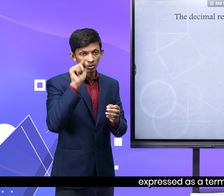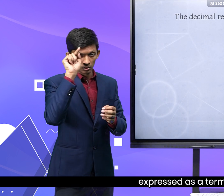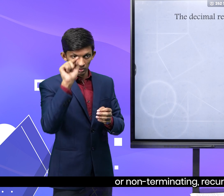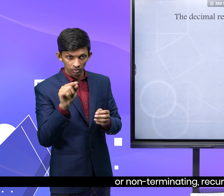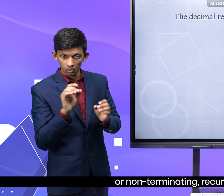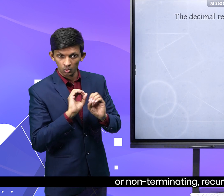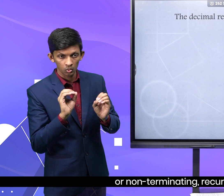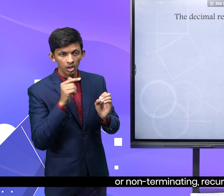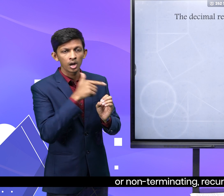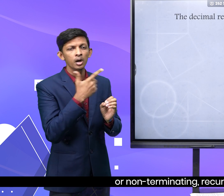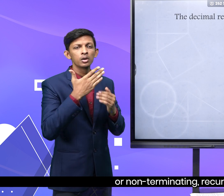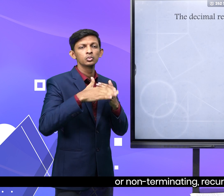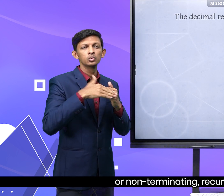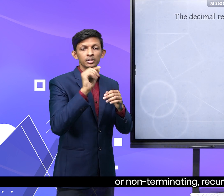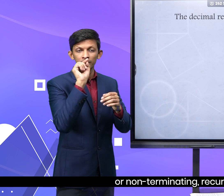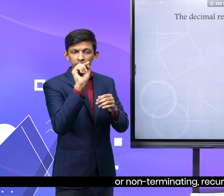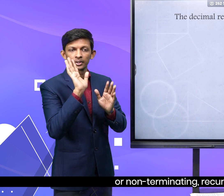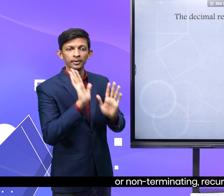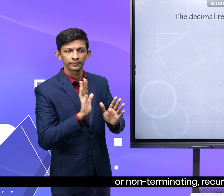terminating or non-terminating recurring decimal.